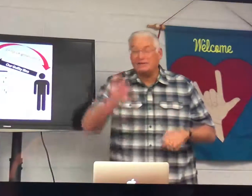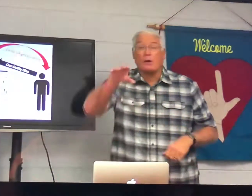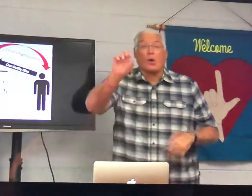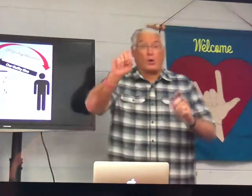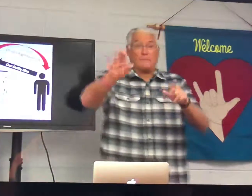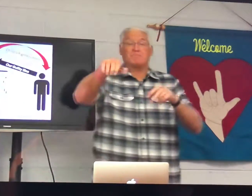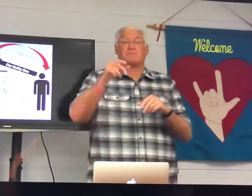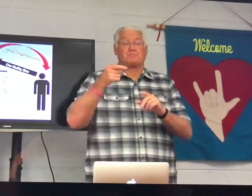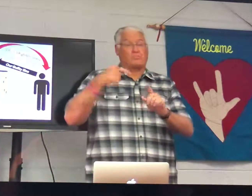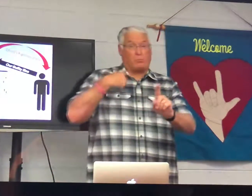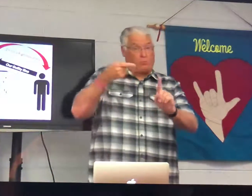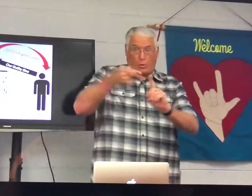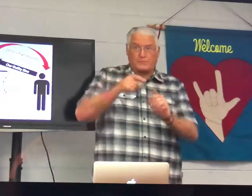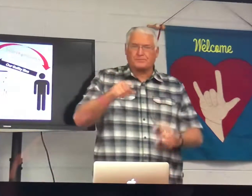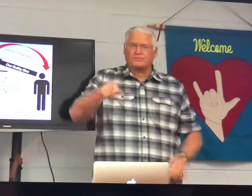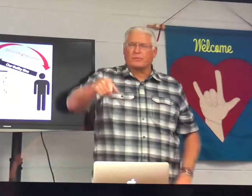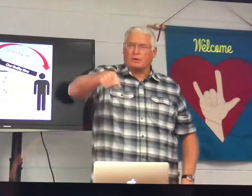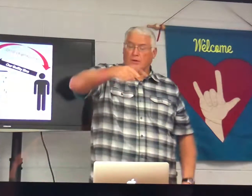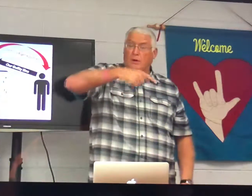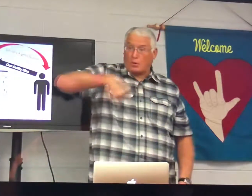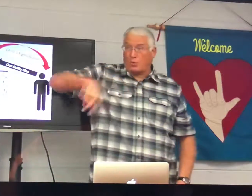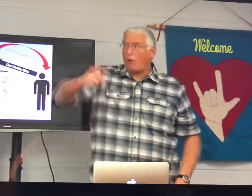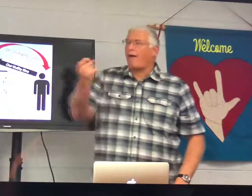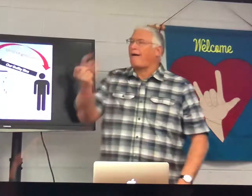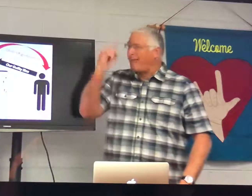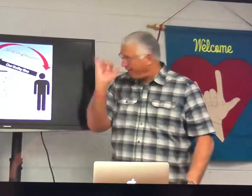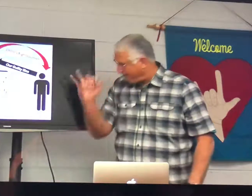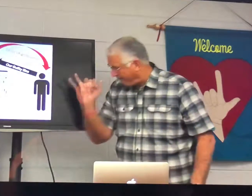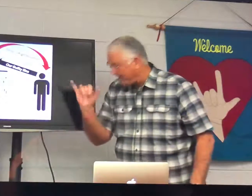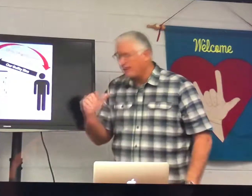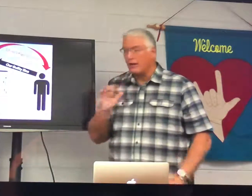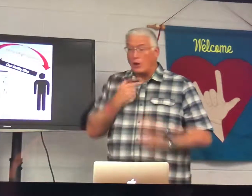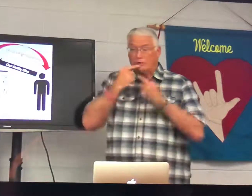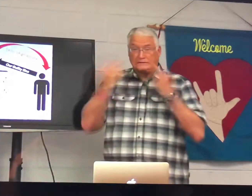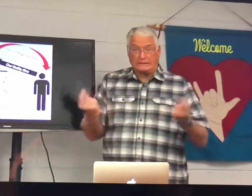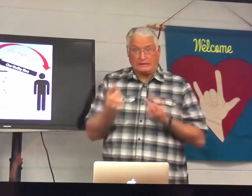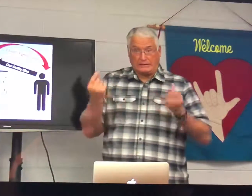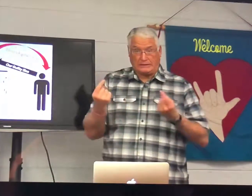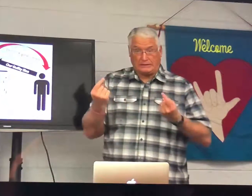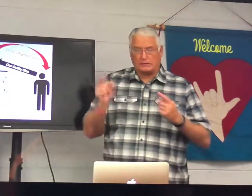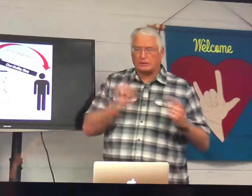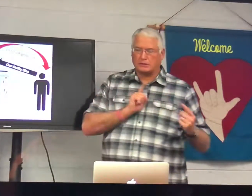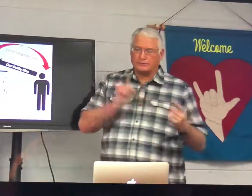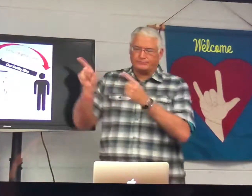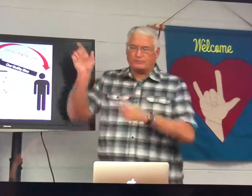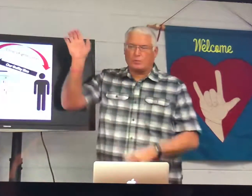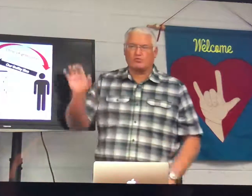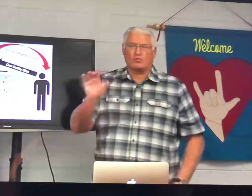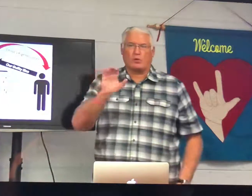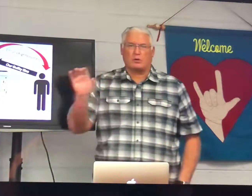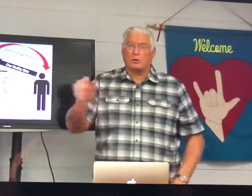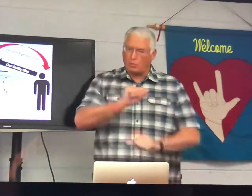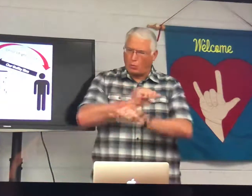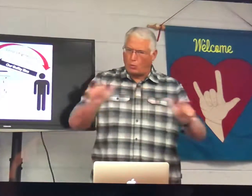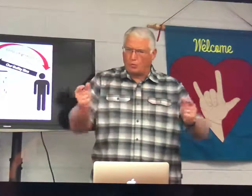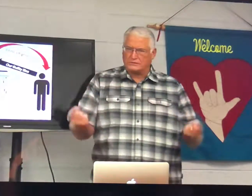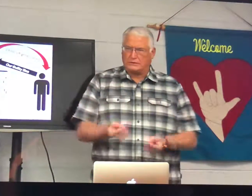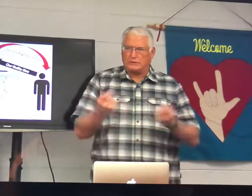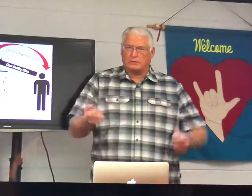and a miss. Beckham swinging over the breaking ball out in front as well. That's one away. Well, he's got a really